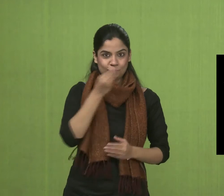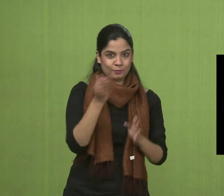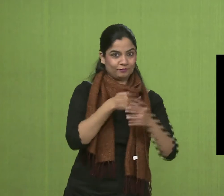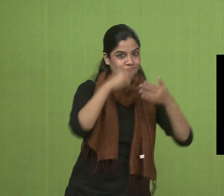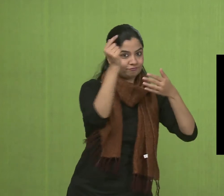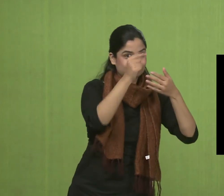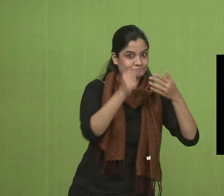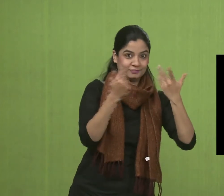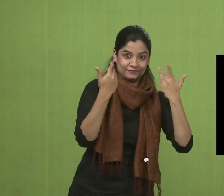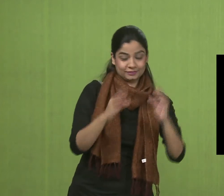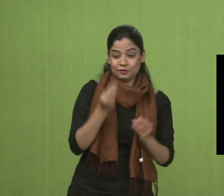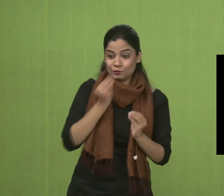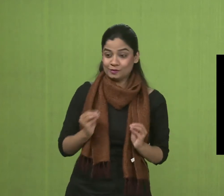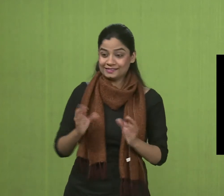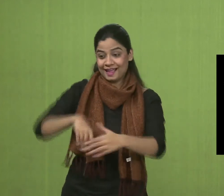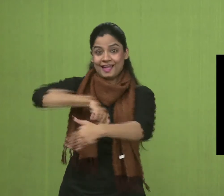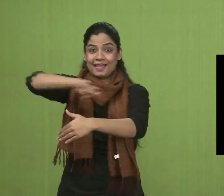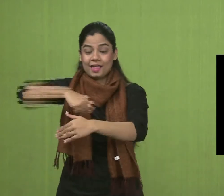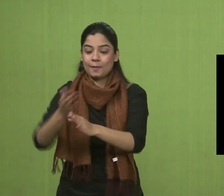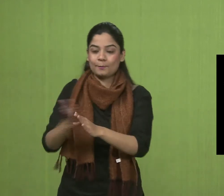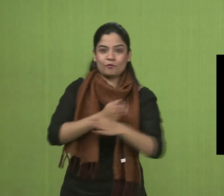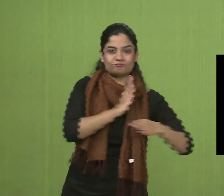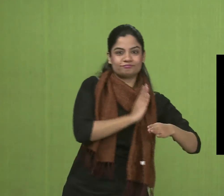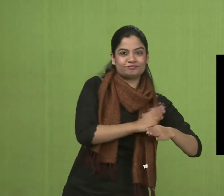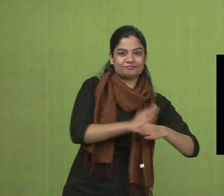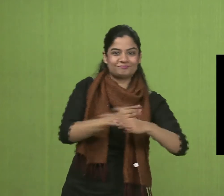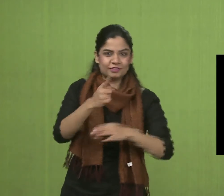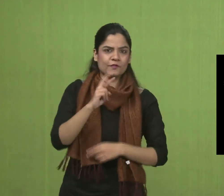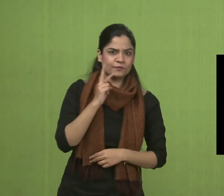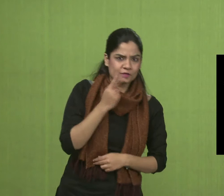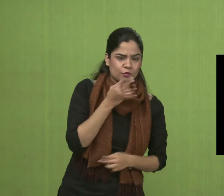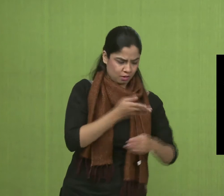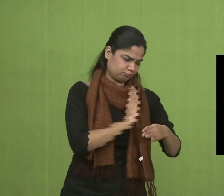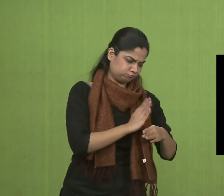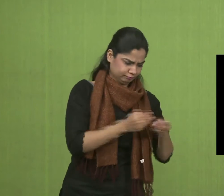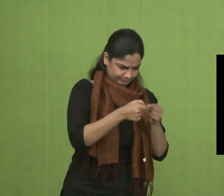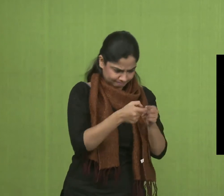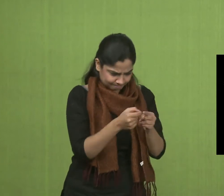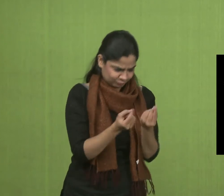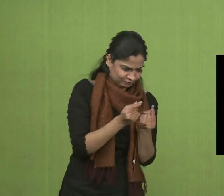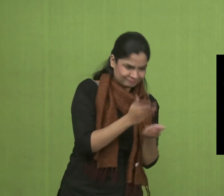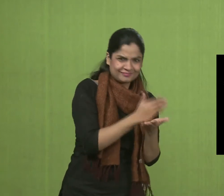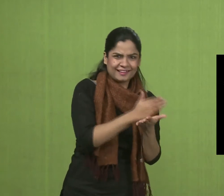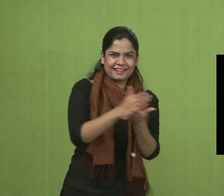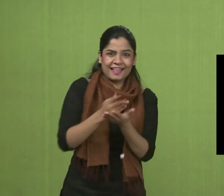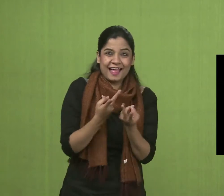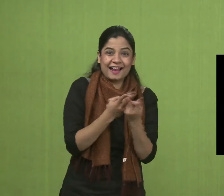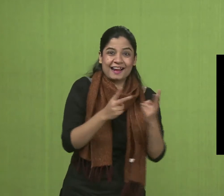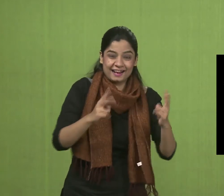Now let's discuss pre-preparation area and the dining area in the kitchen. So we need to cut vegetables, etc. before we start cooking.